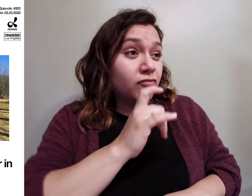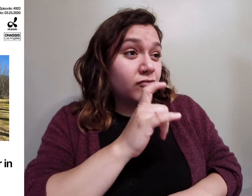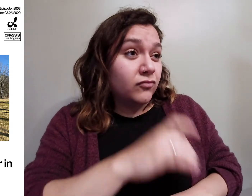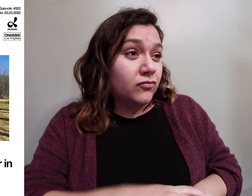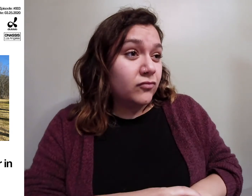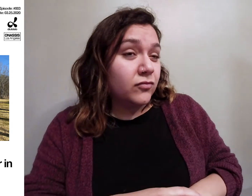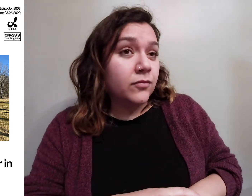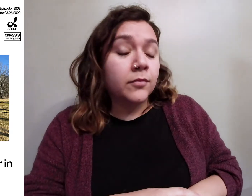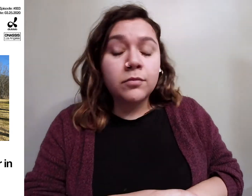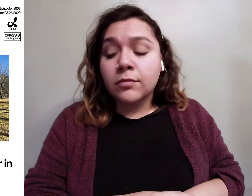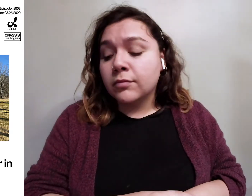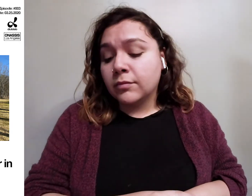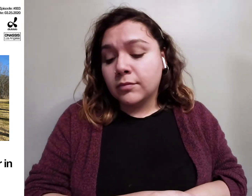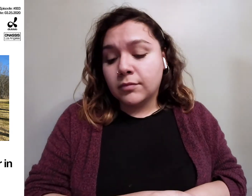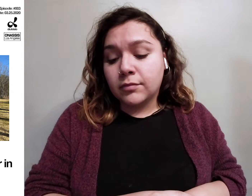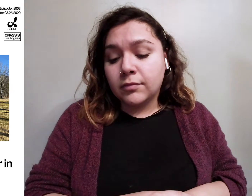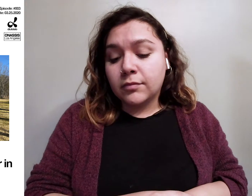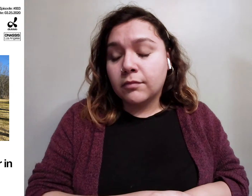between?